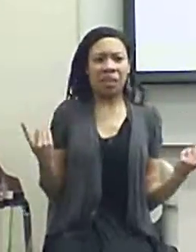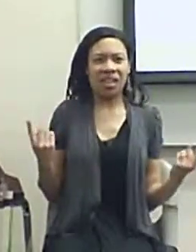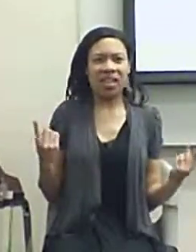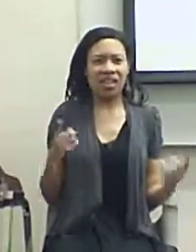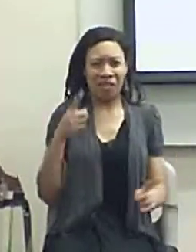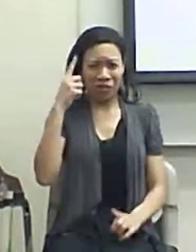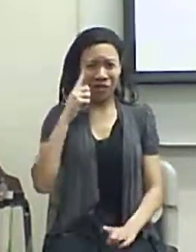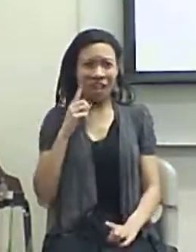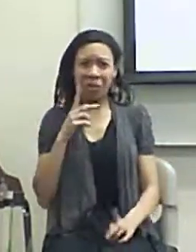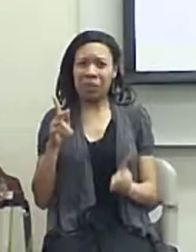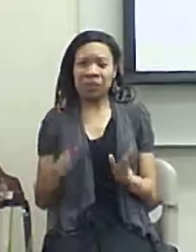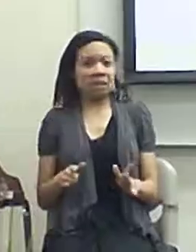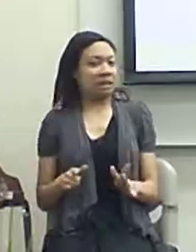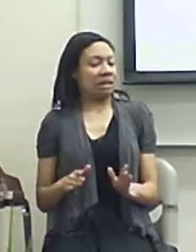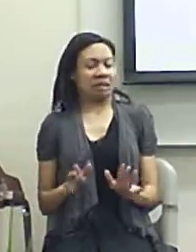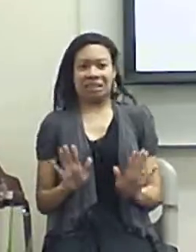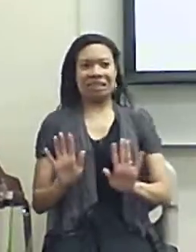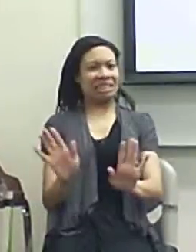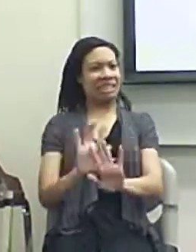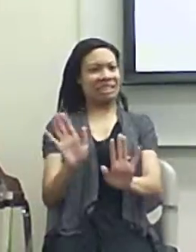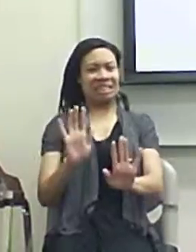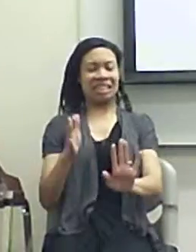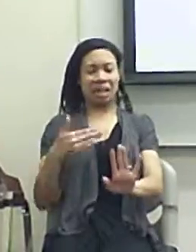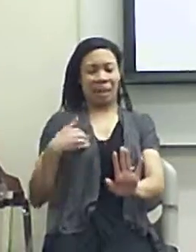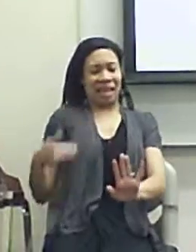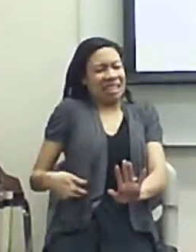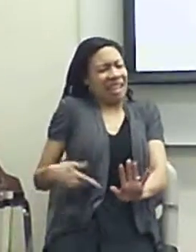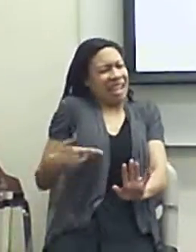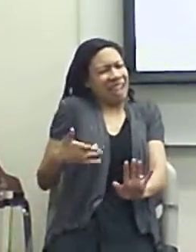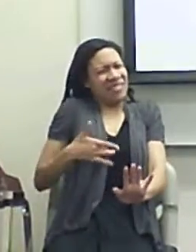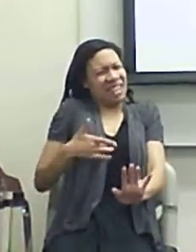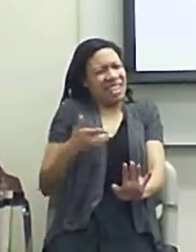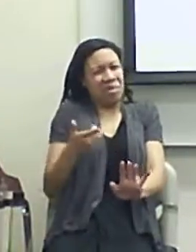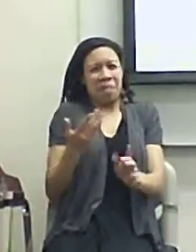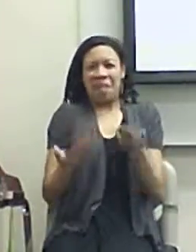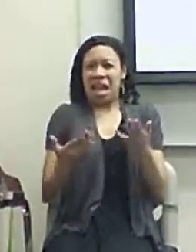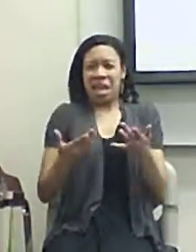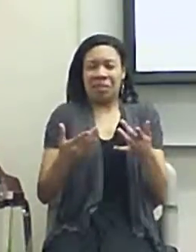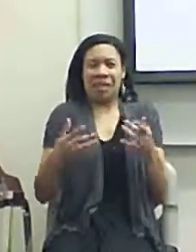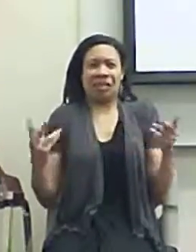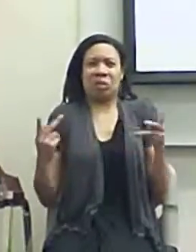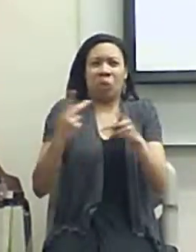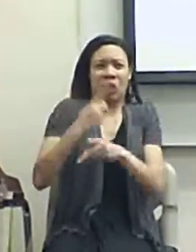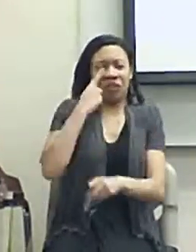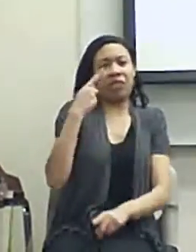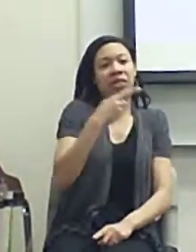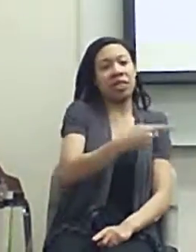person. That's just my gut. So I'm sure that was, I don't know if it hurts or if it's like a tingle or